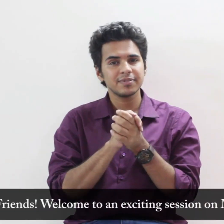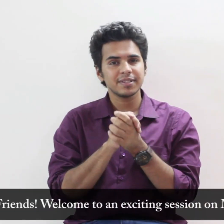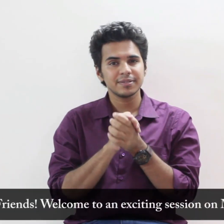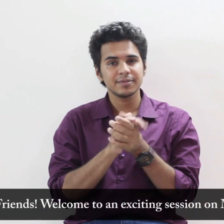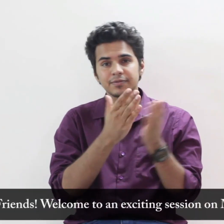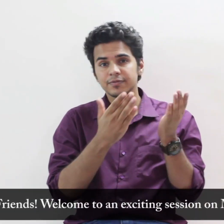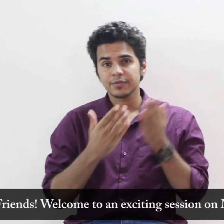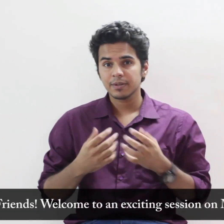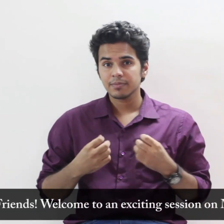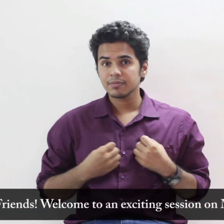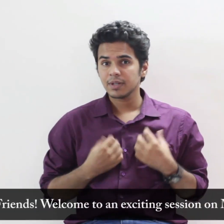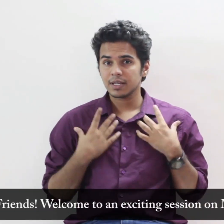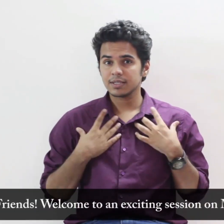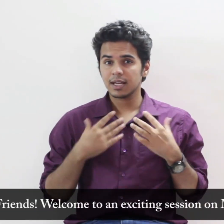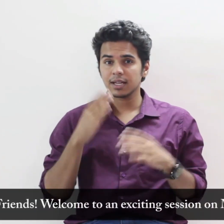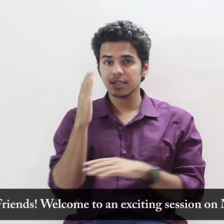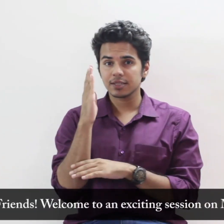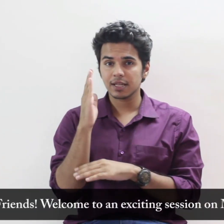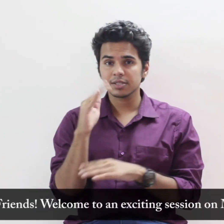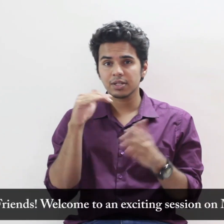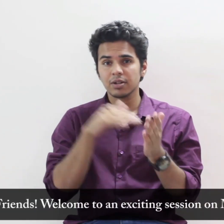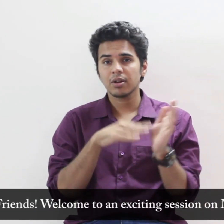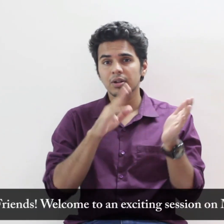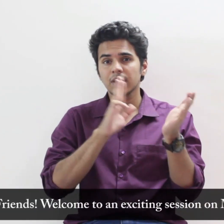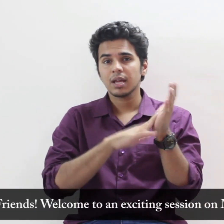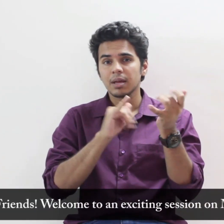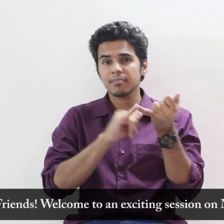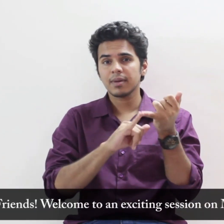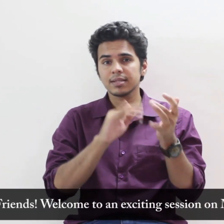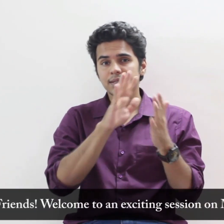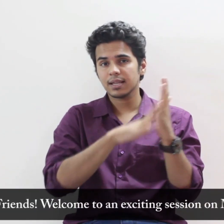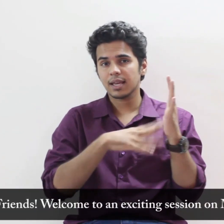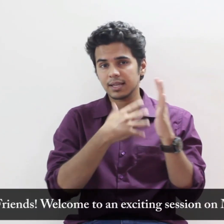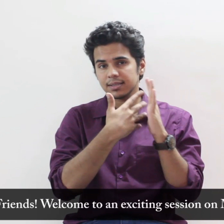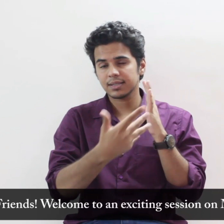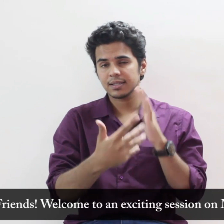Hello friends, welcome to an exciting session on MS Excel.